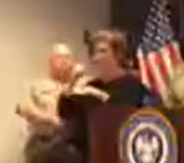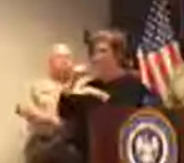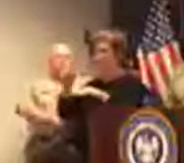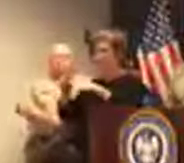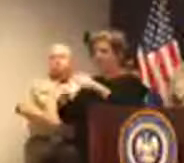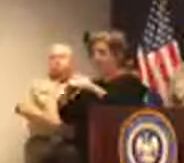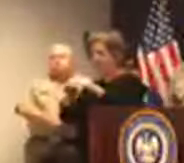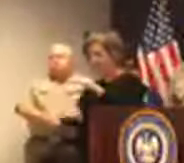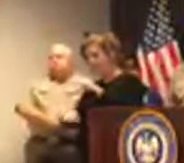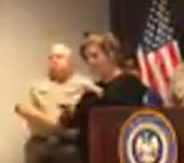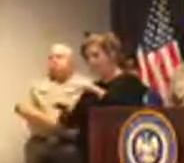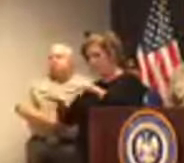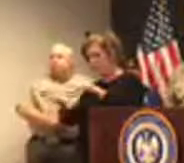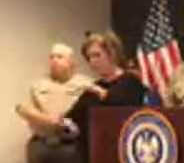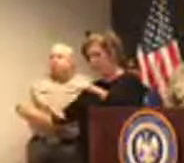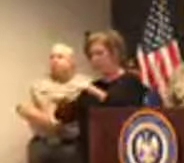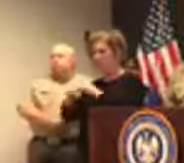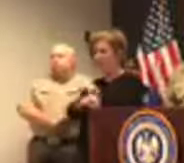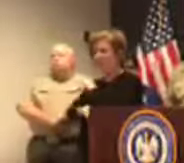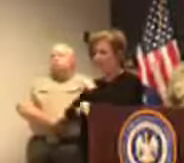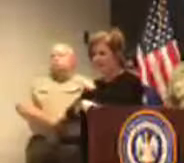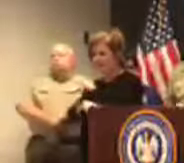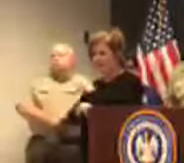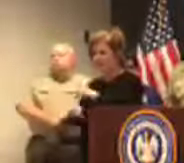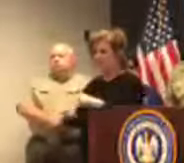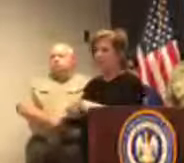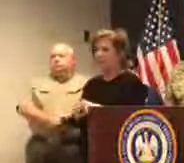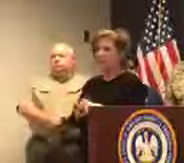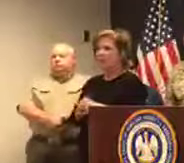portion of that parish.